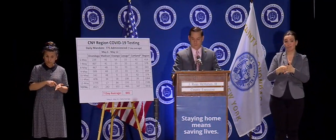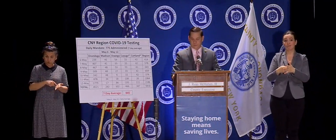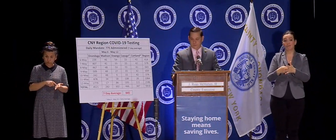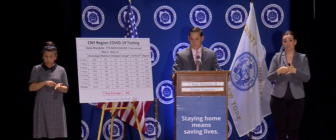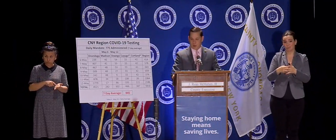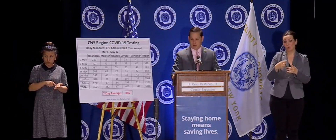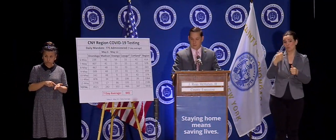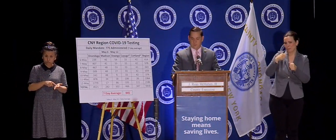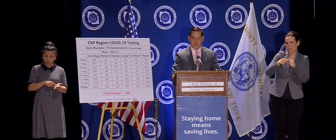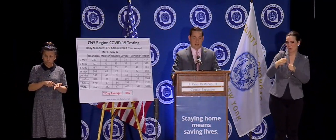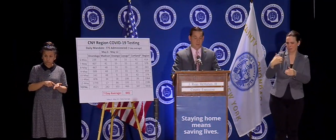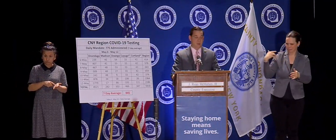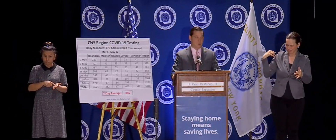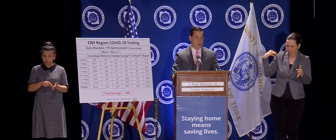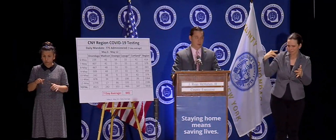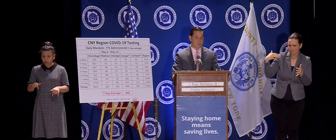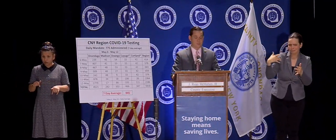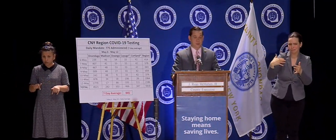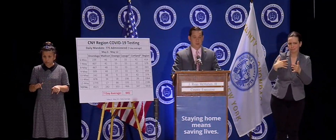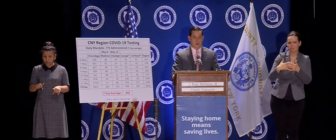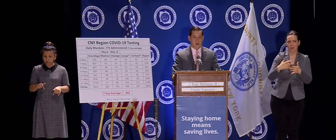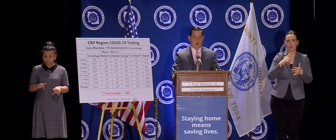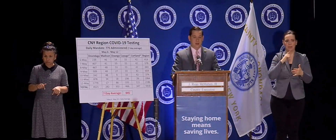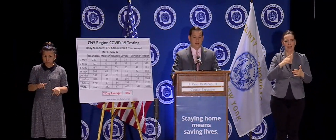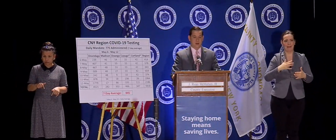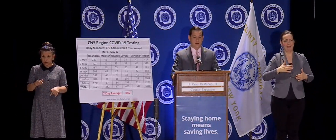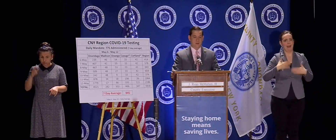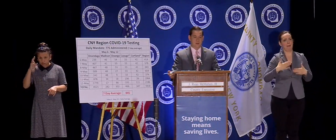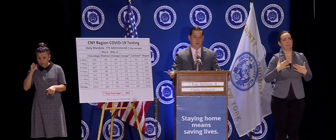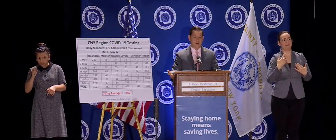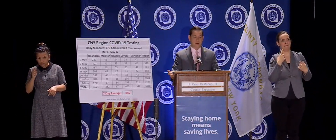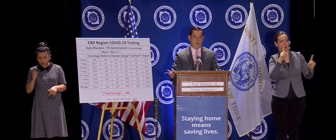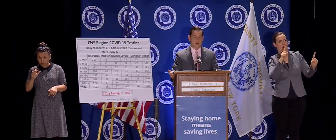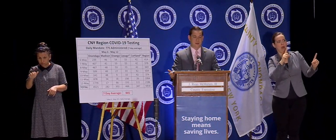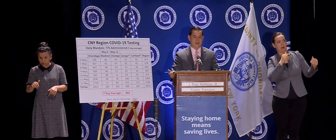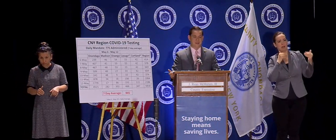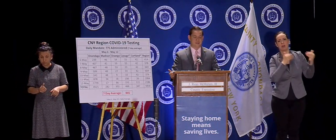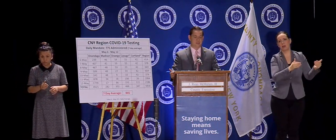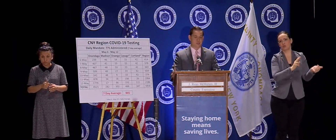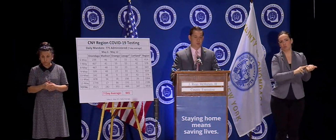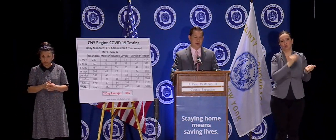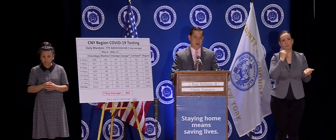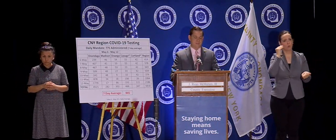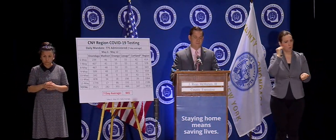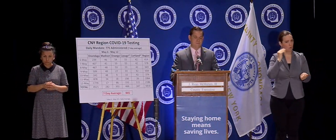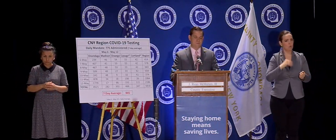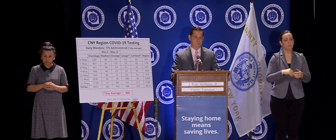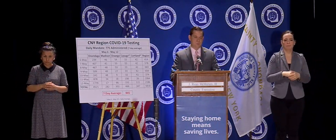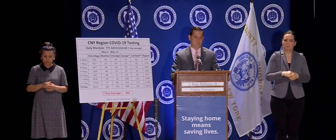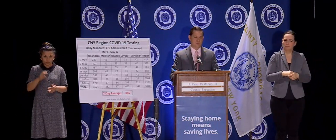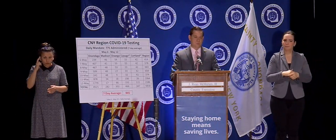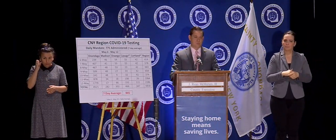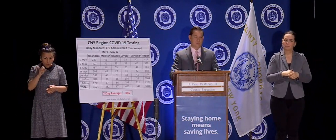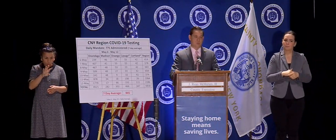time. Very happy they're doing it. Then, in addition to that,